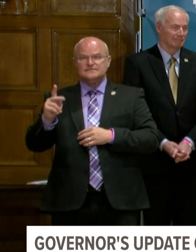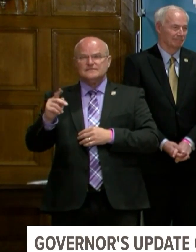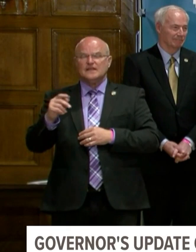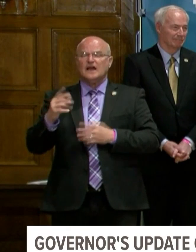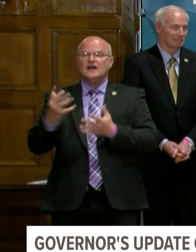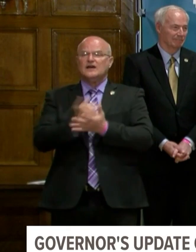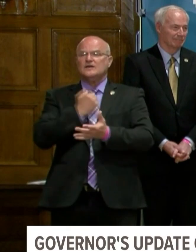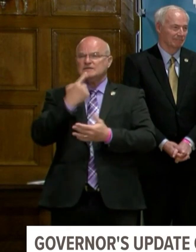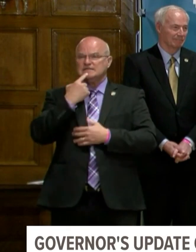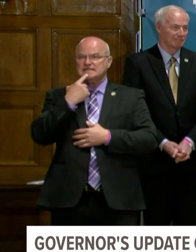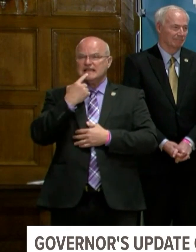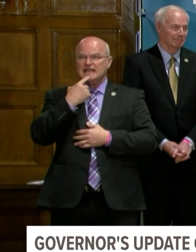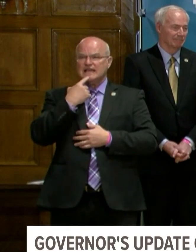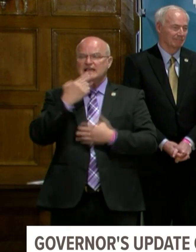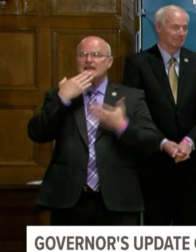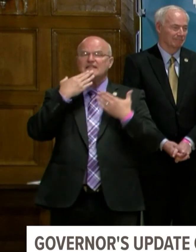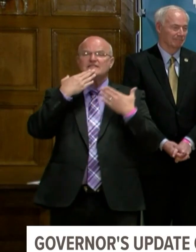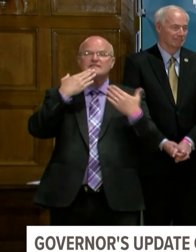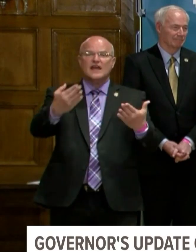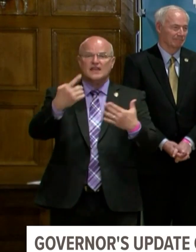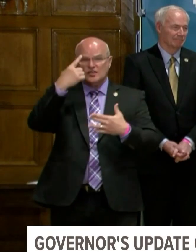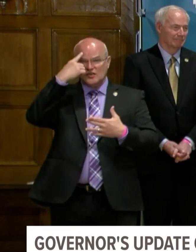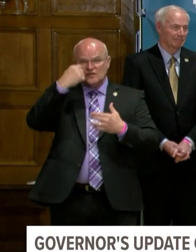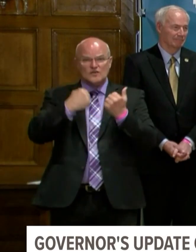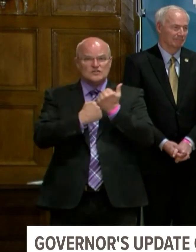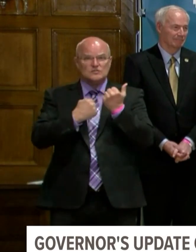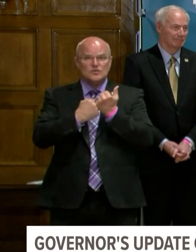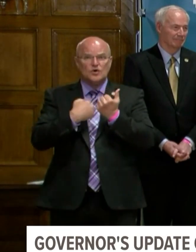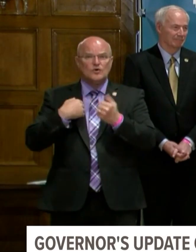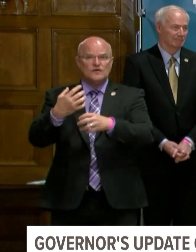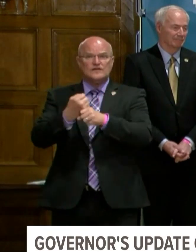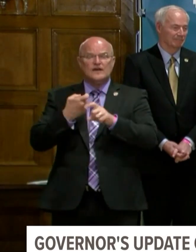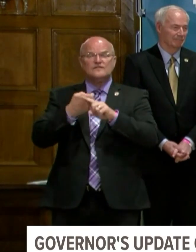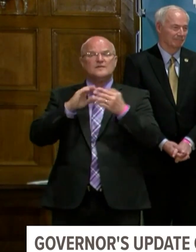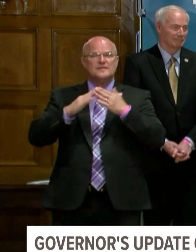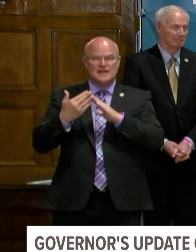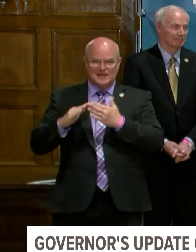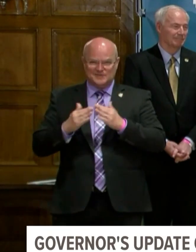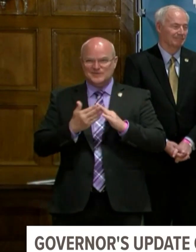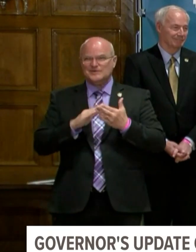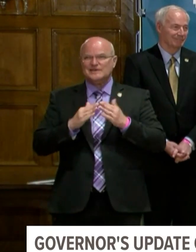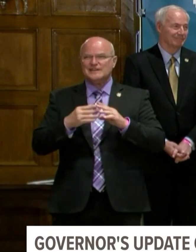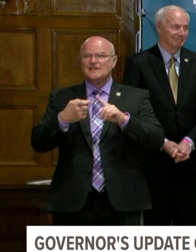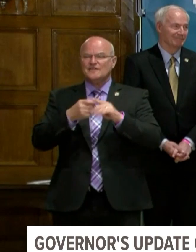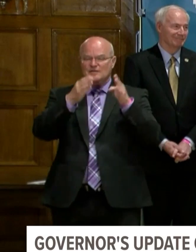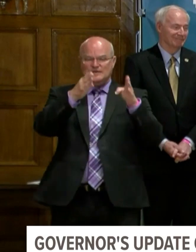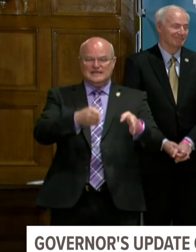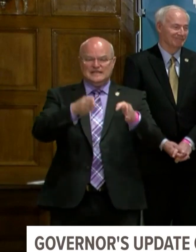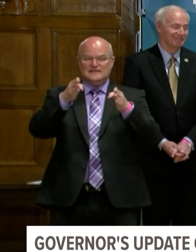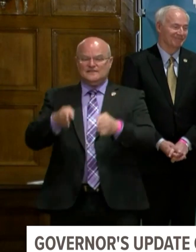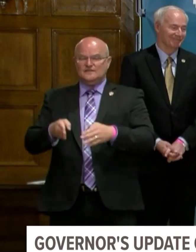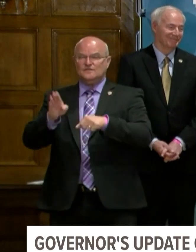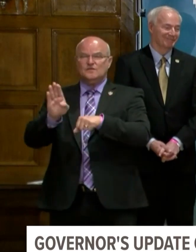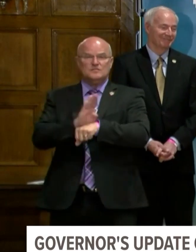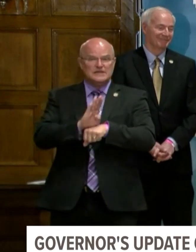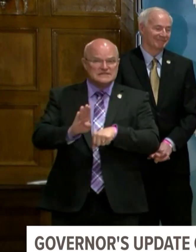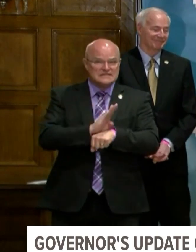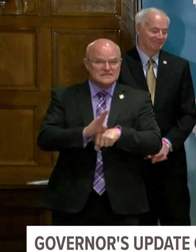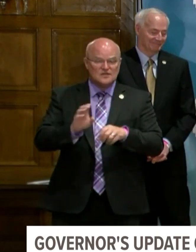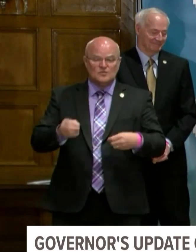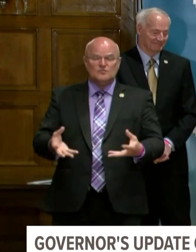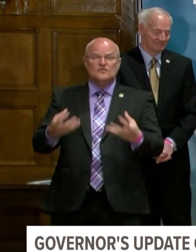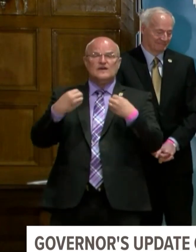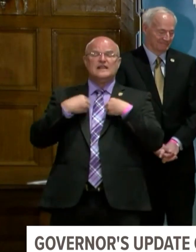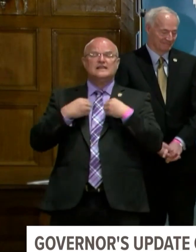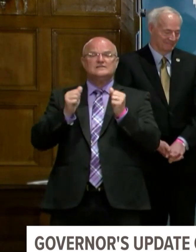want the opportunity to say thank you for the support that we've gotten from the communities, from individuals, from businesses who have